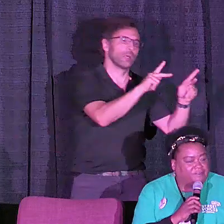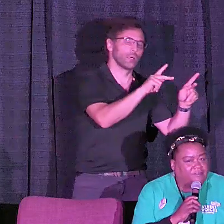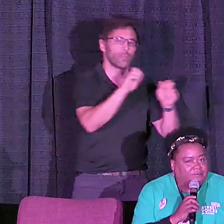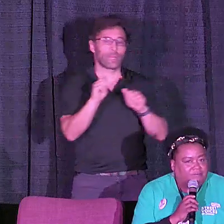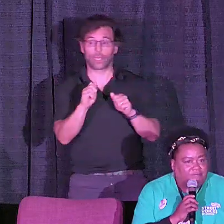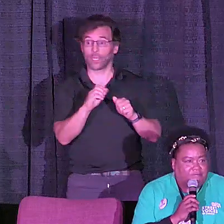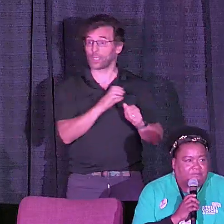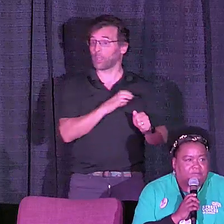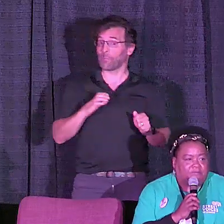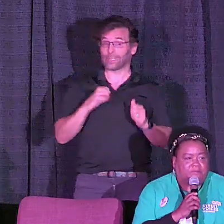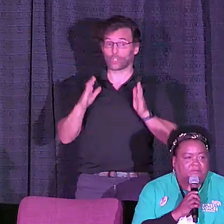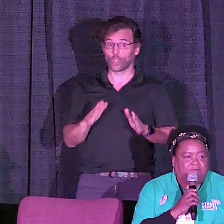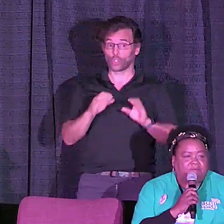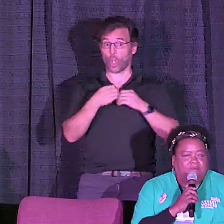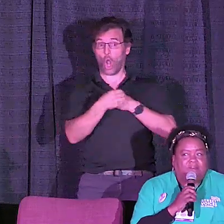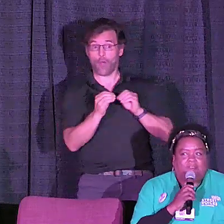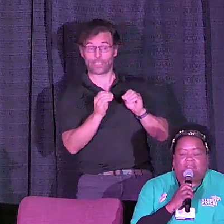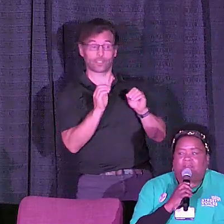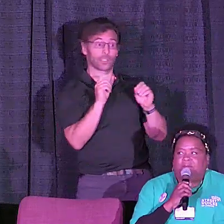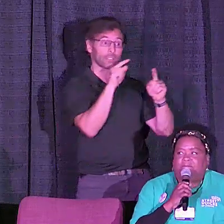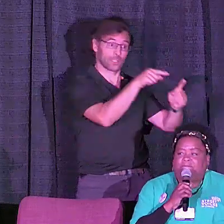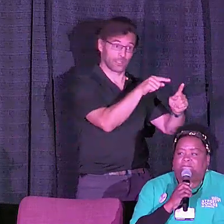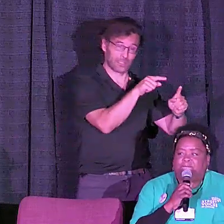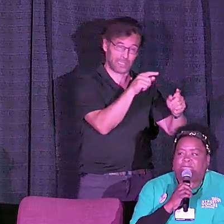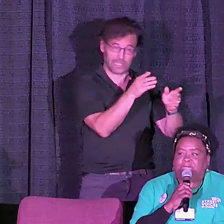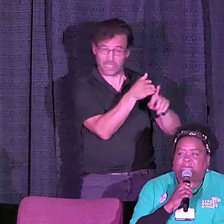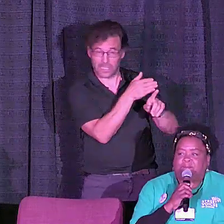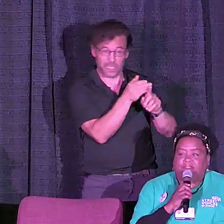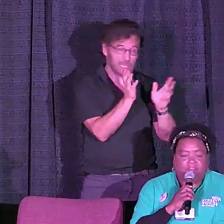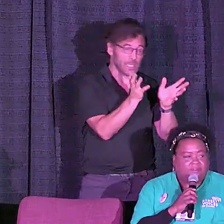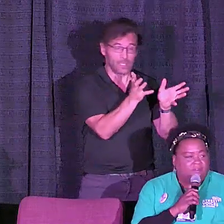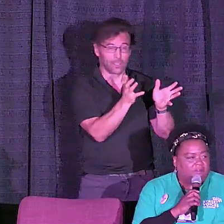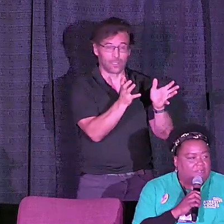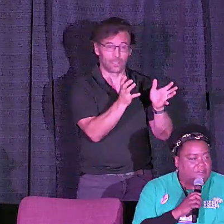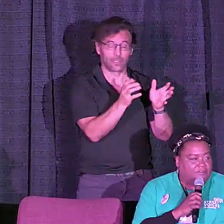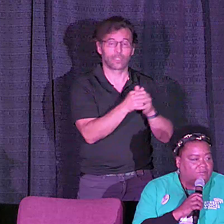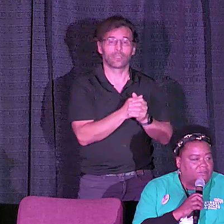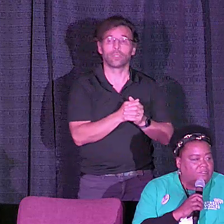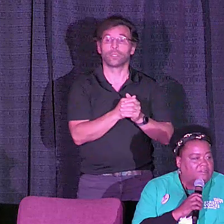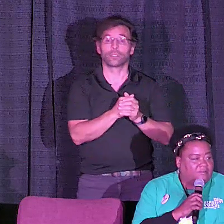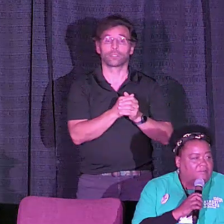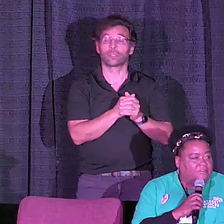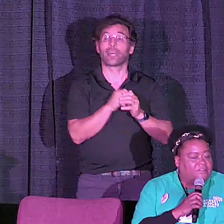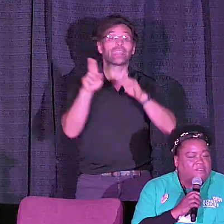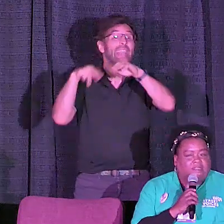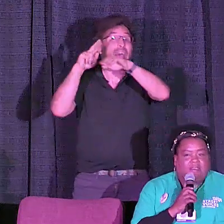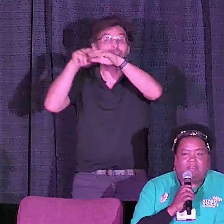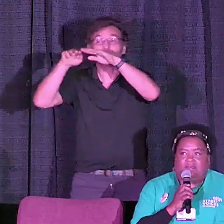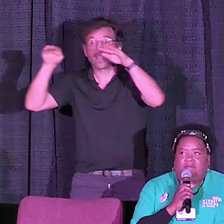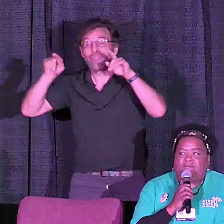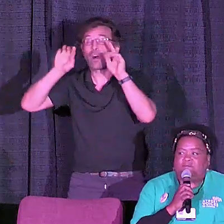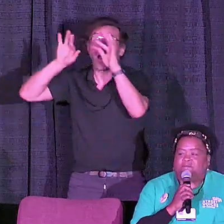commissioner's office. nation, national level.